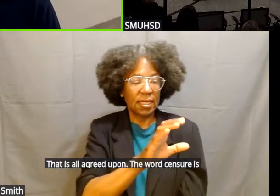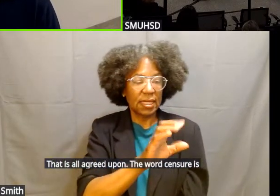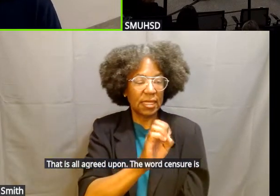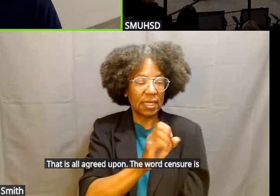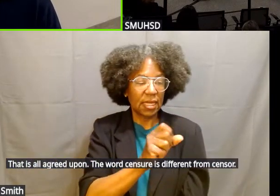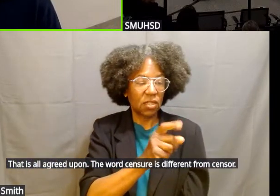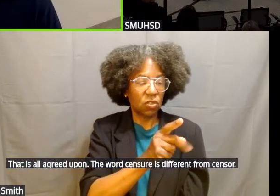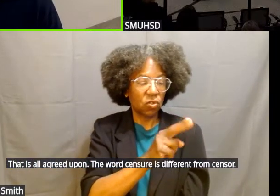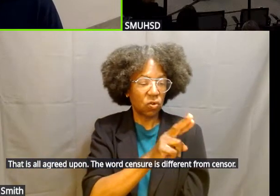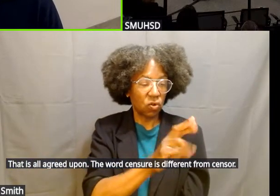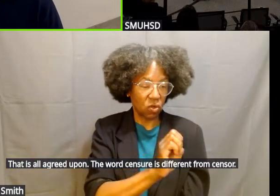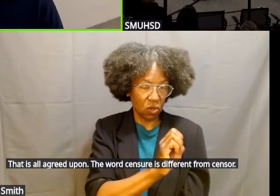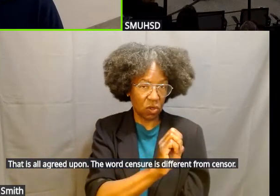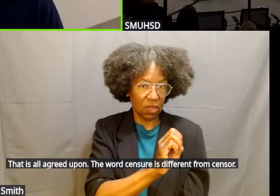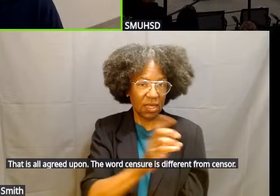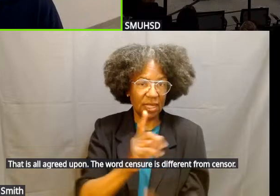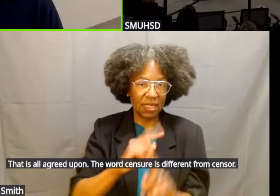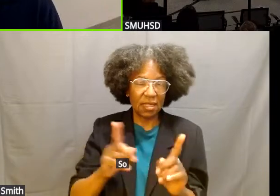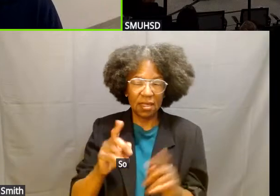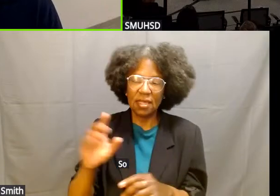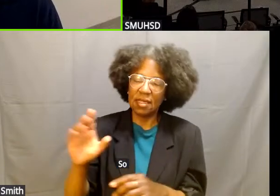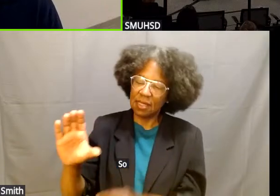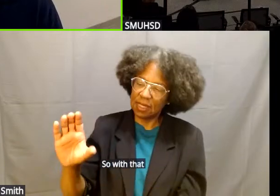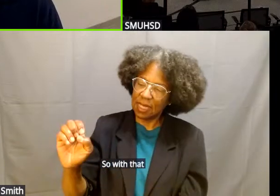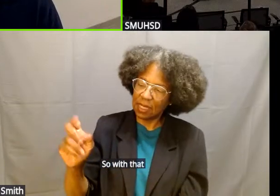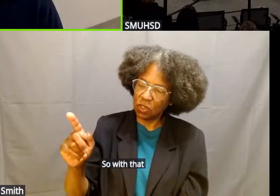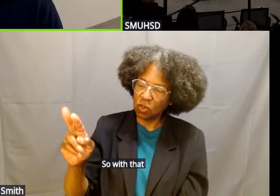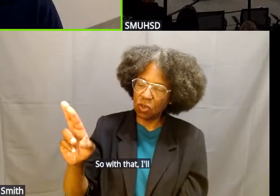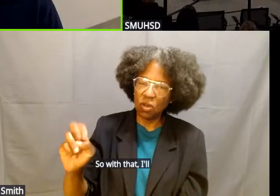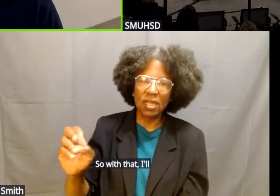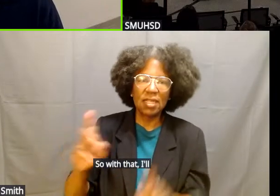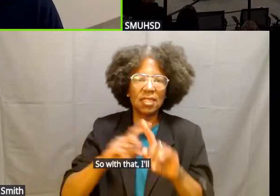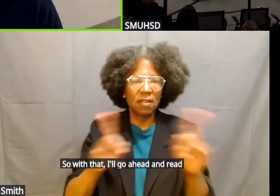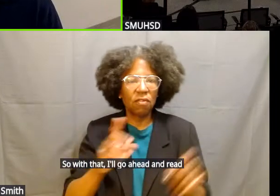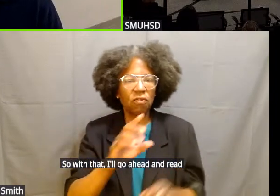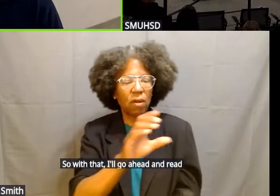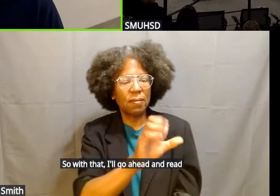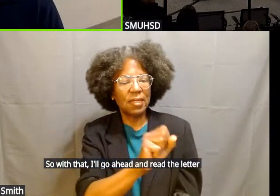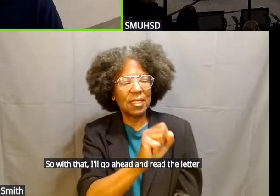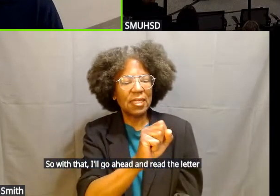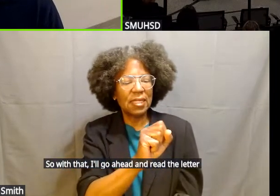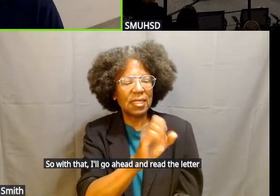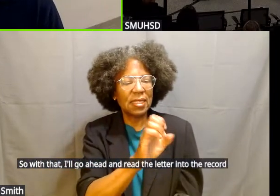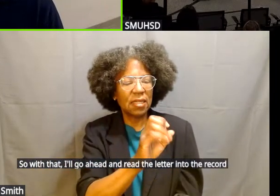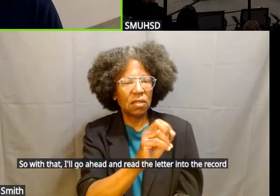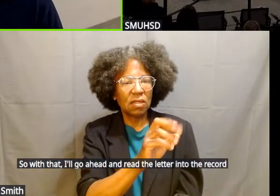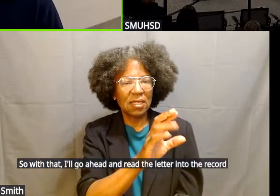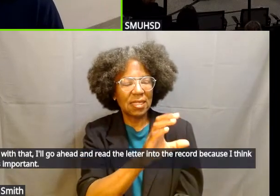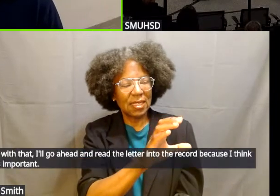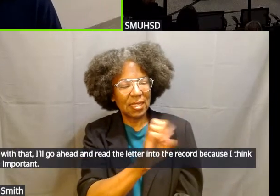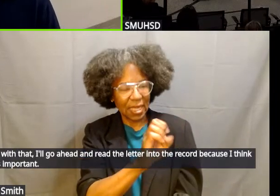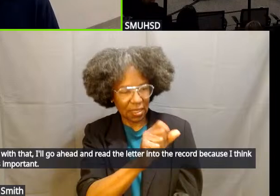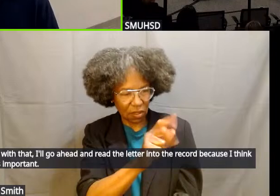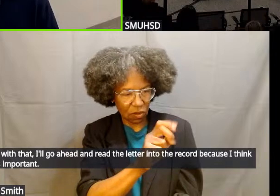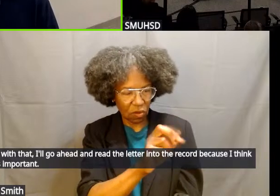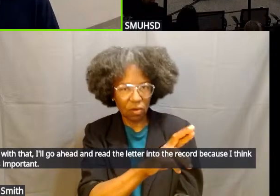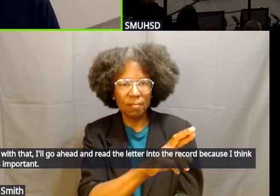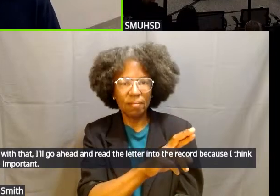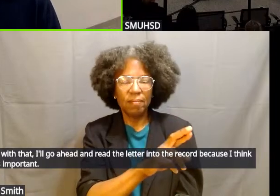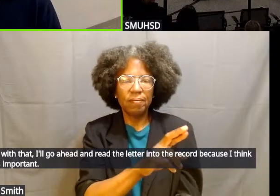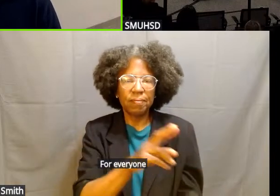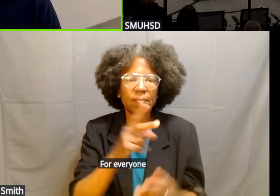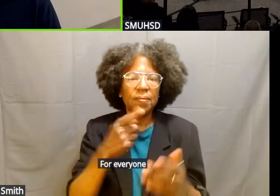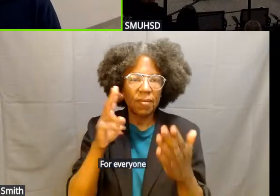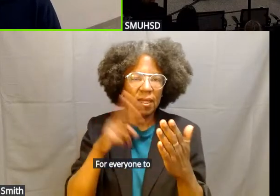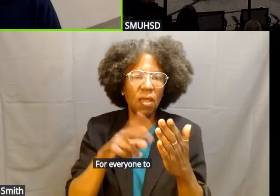censor. So with that, I'll go ahead and read the letter into the record because I think it's important for everyone to